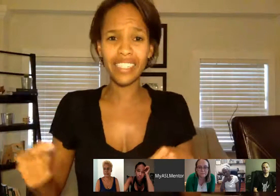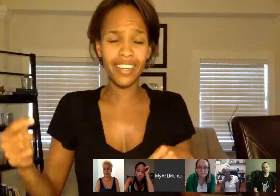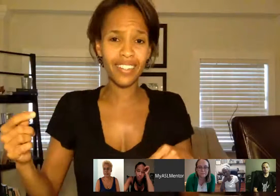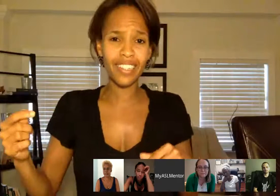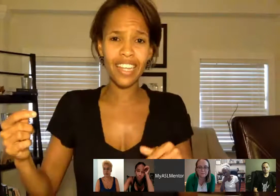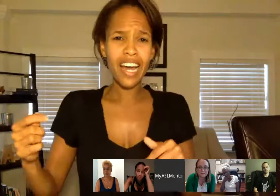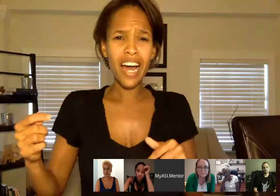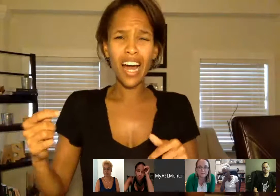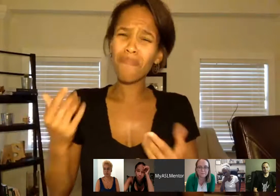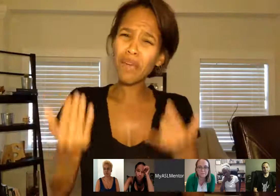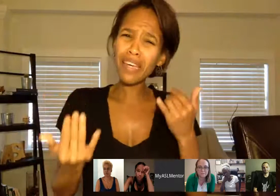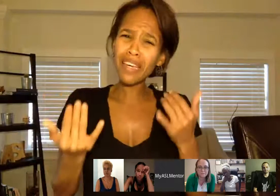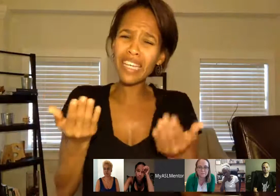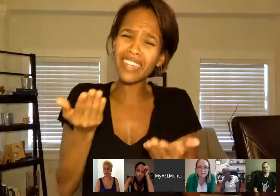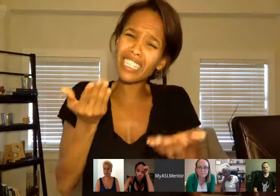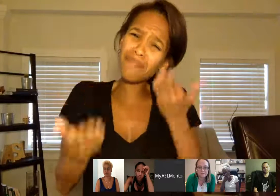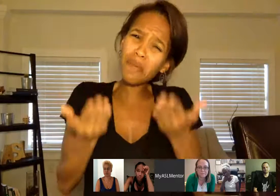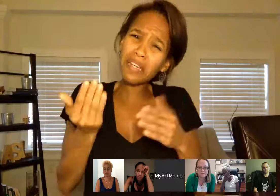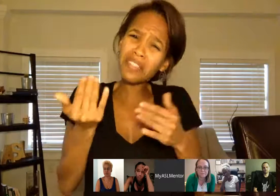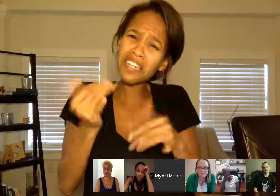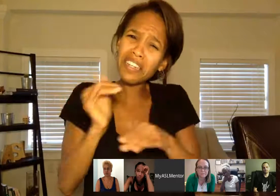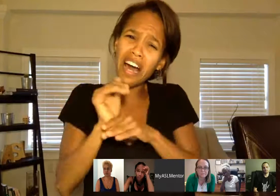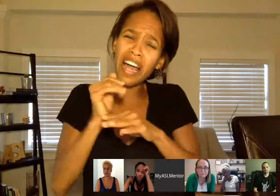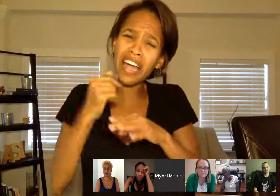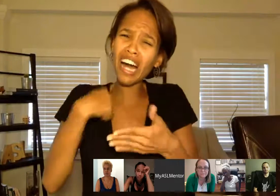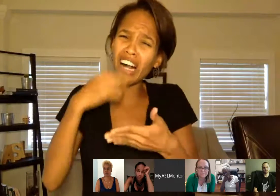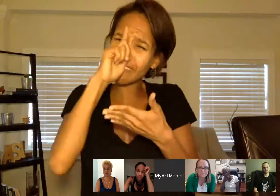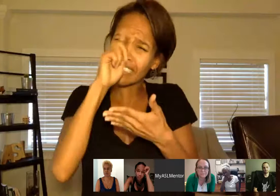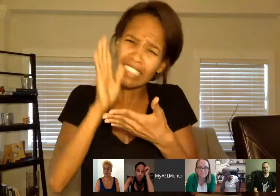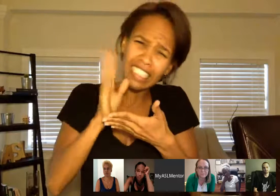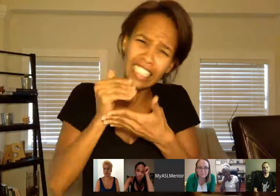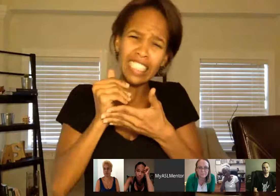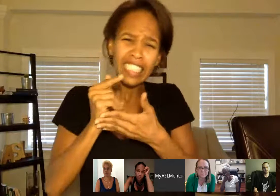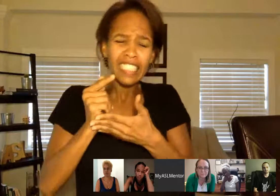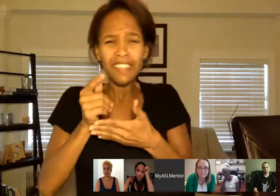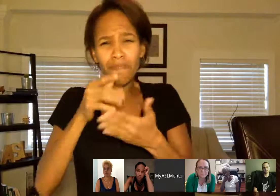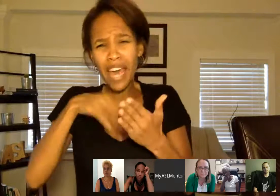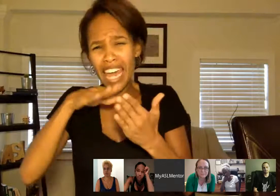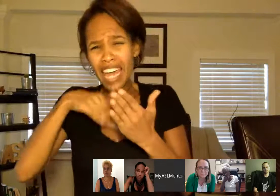that, and he says maybe tonight I'll